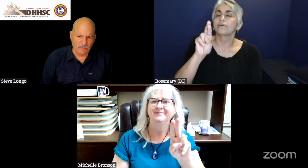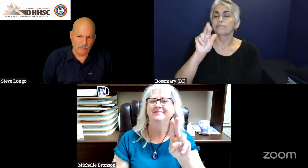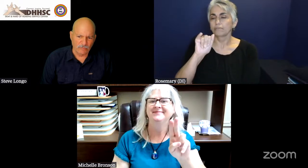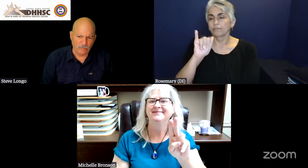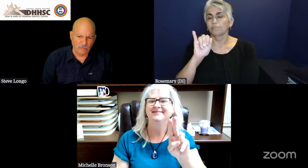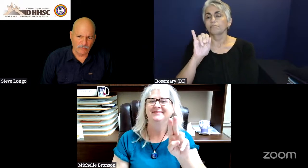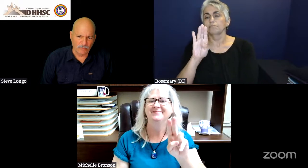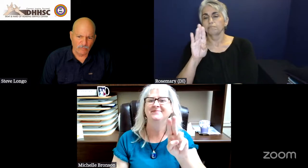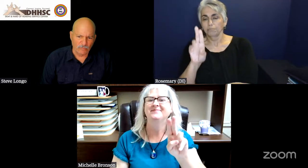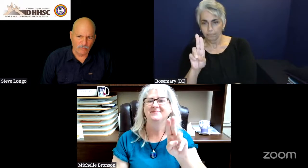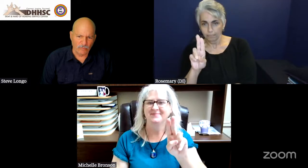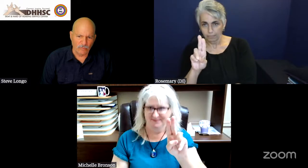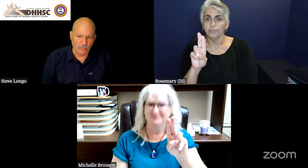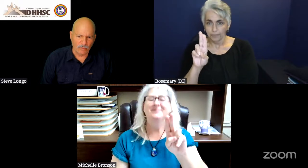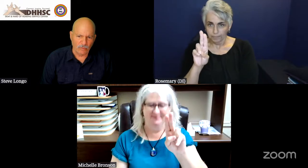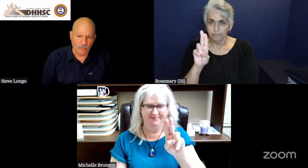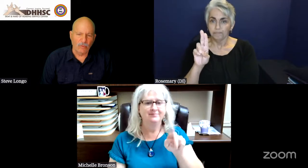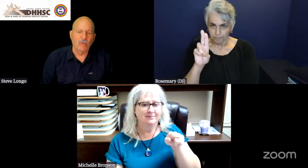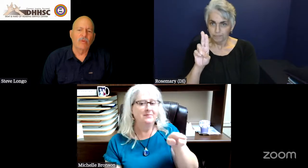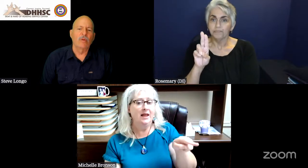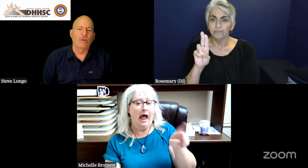Jerry Boo,